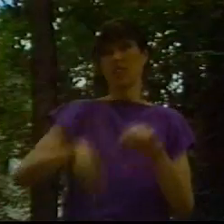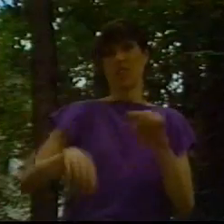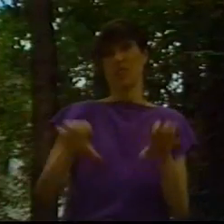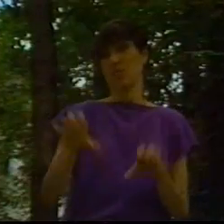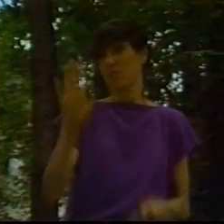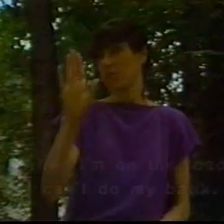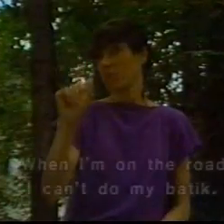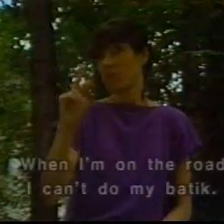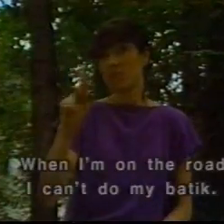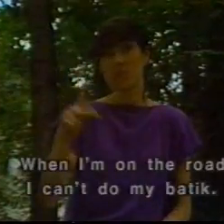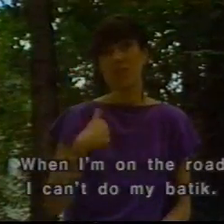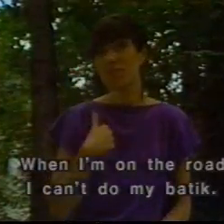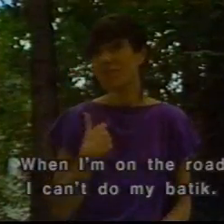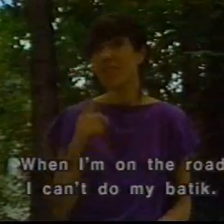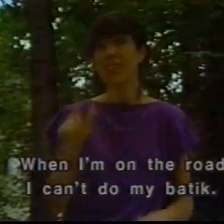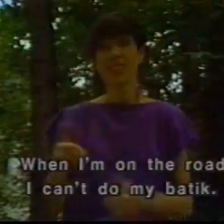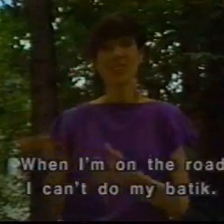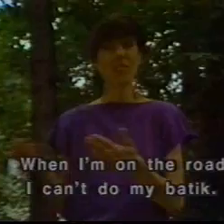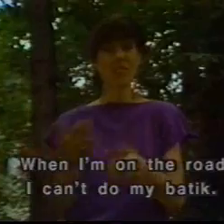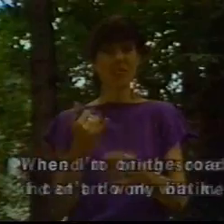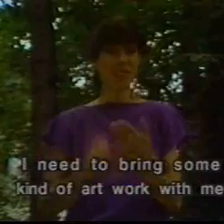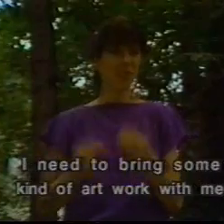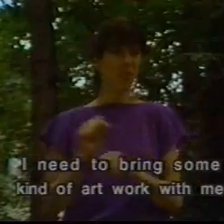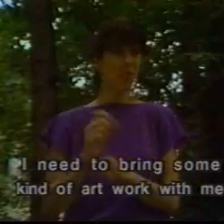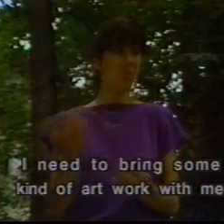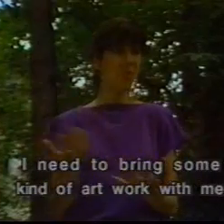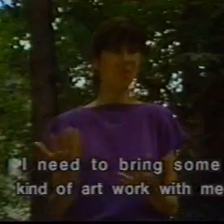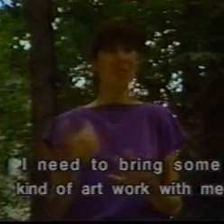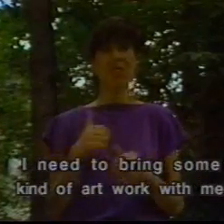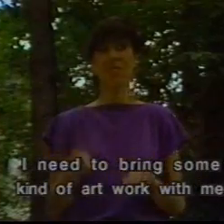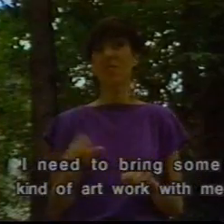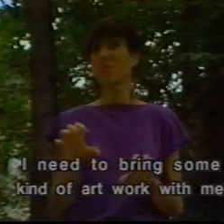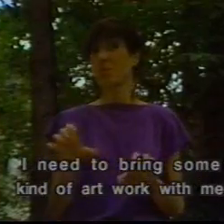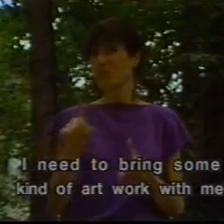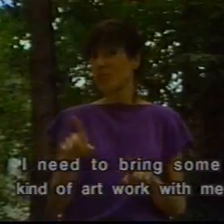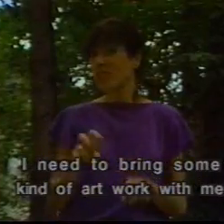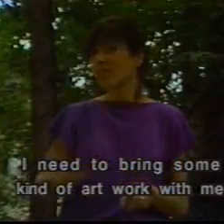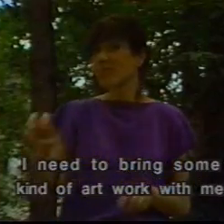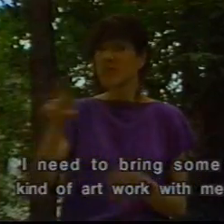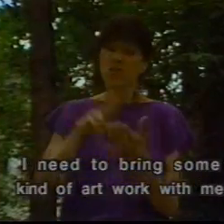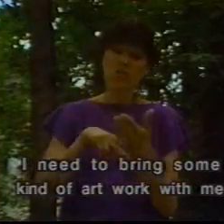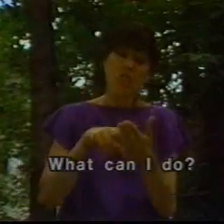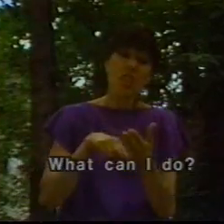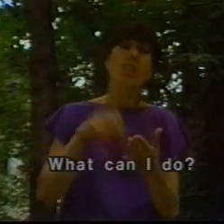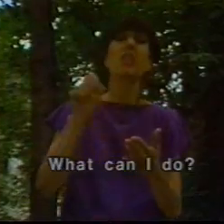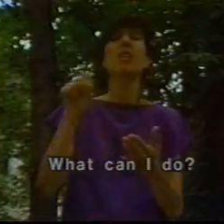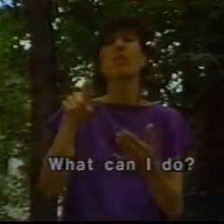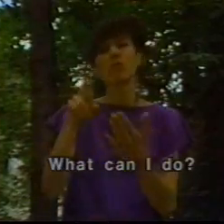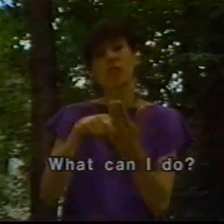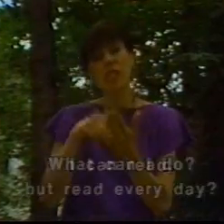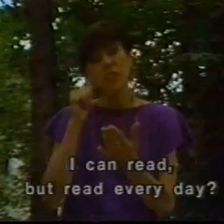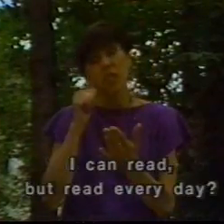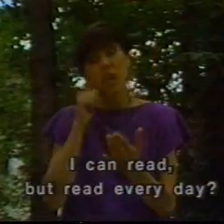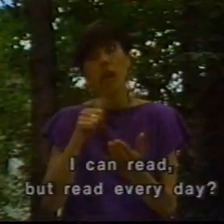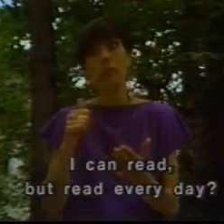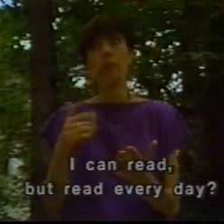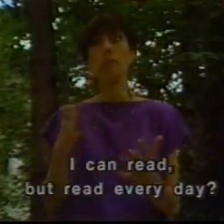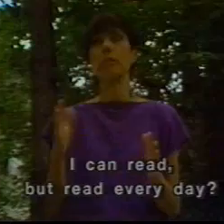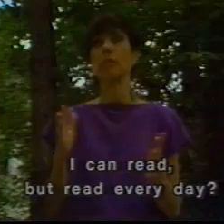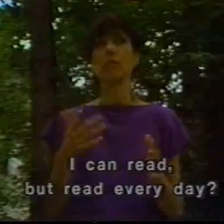When I'm on the road, I can't do my batik. I need to bring some kind of artwork with me. What else can I do? I can read, but read every